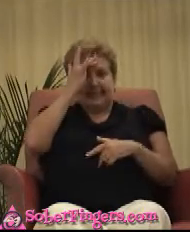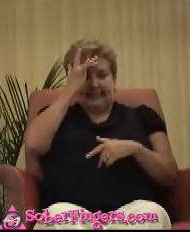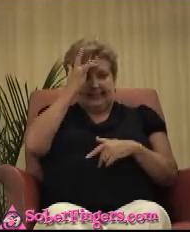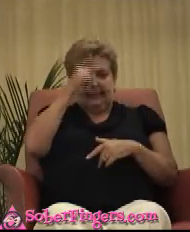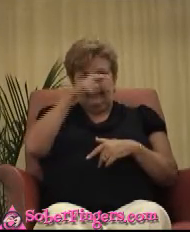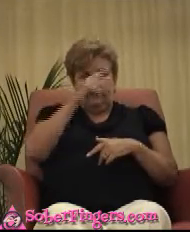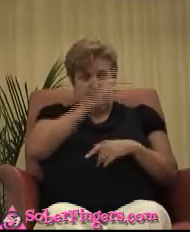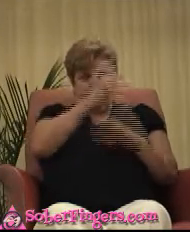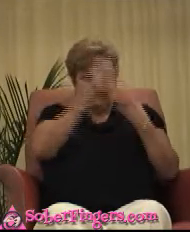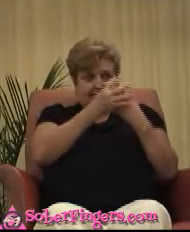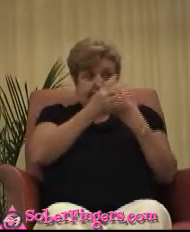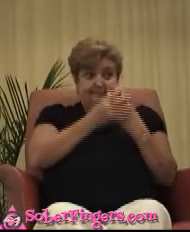And